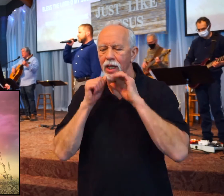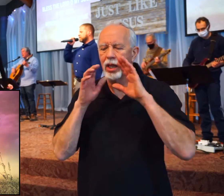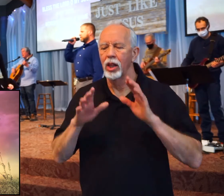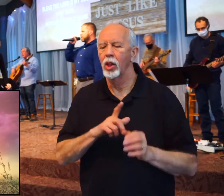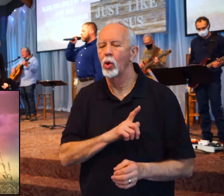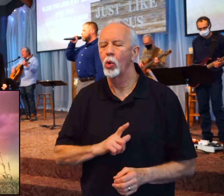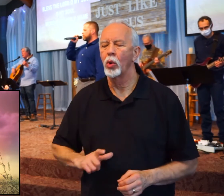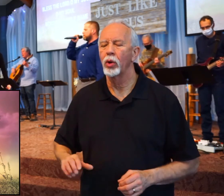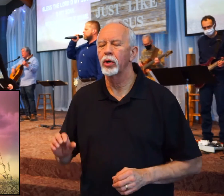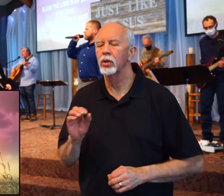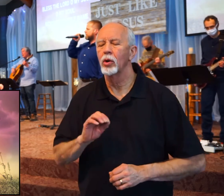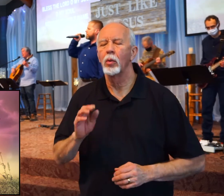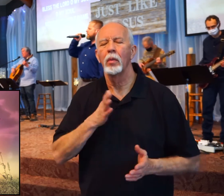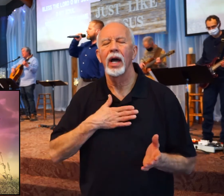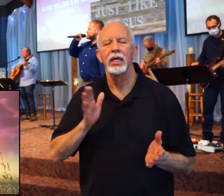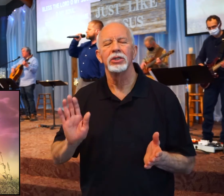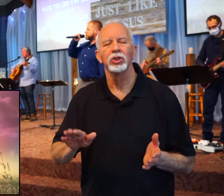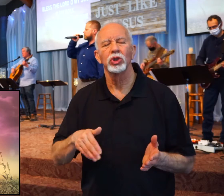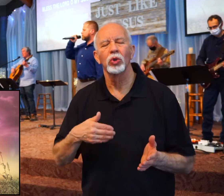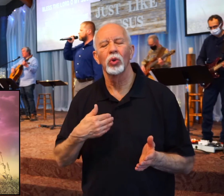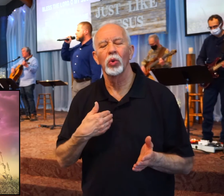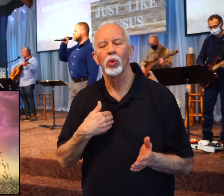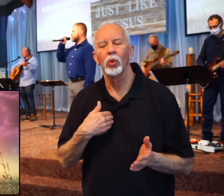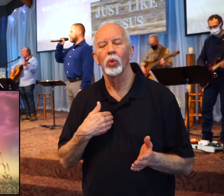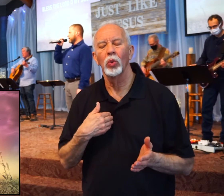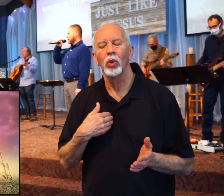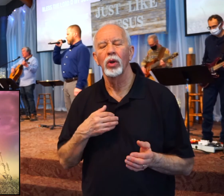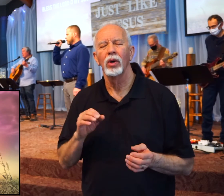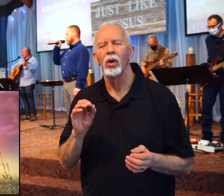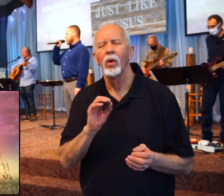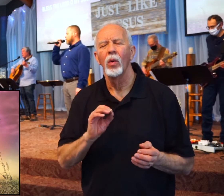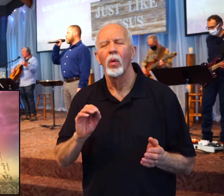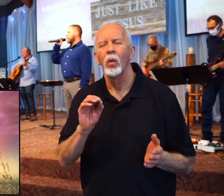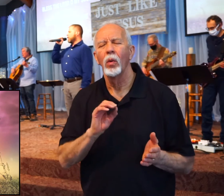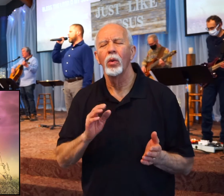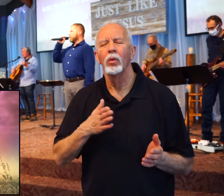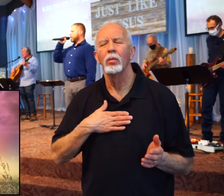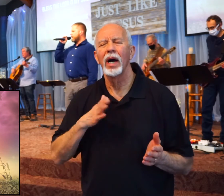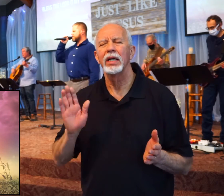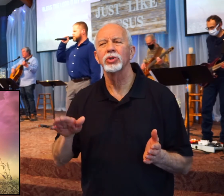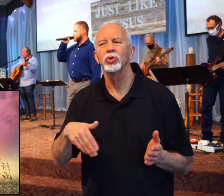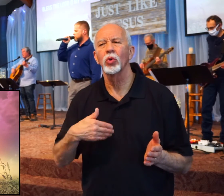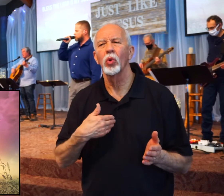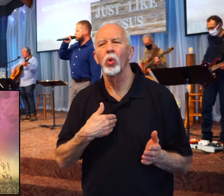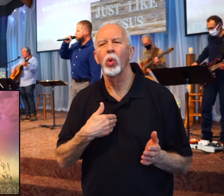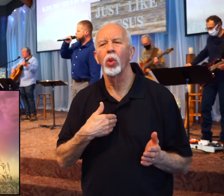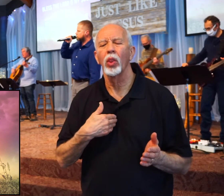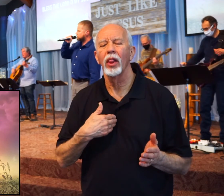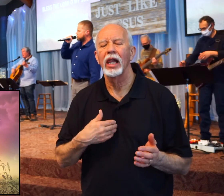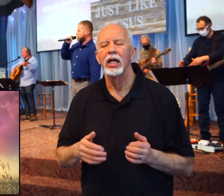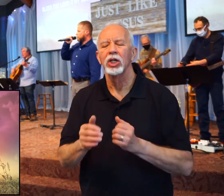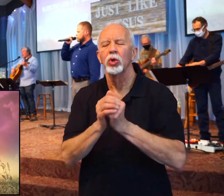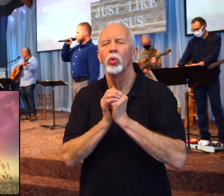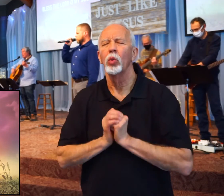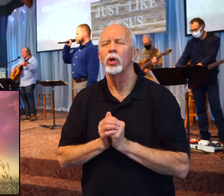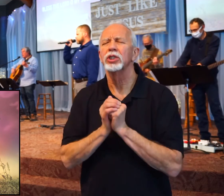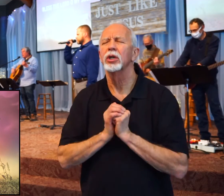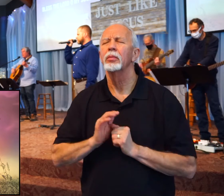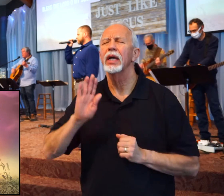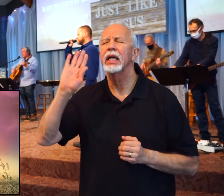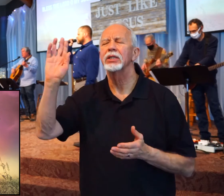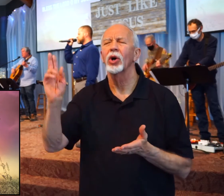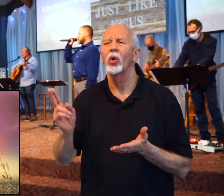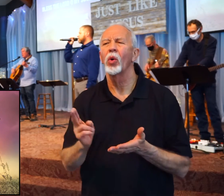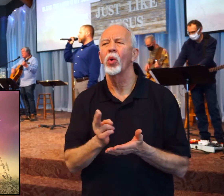Bless the Lord, oh my soul, oh my soul.